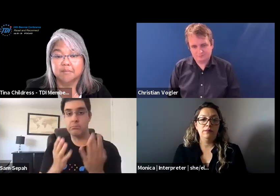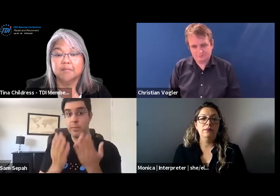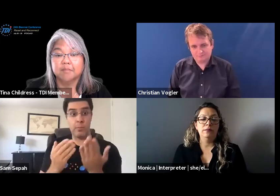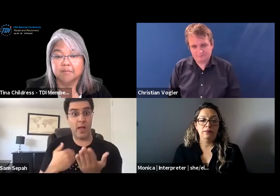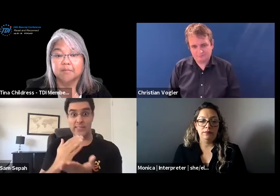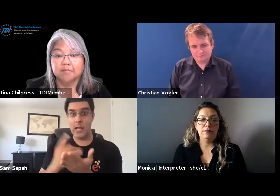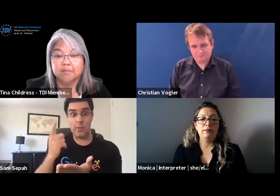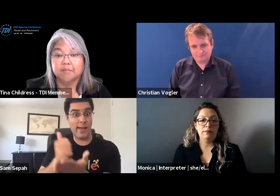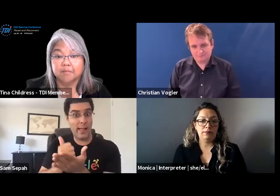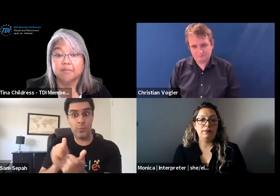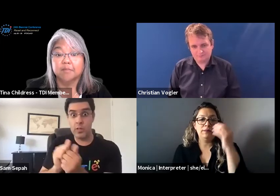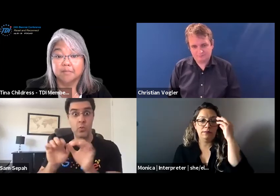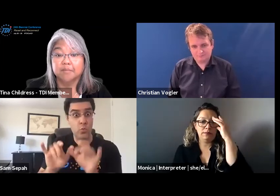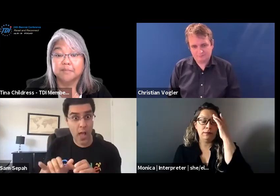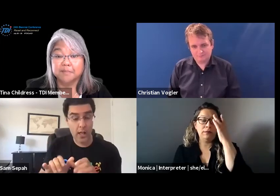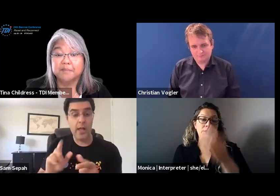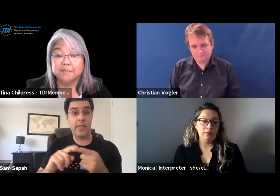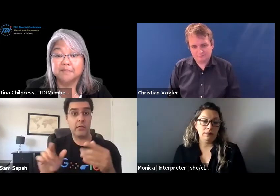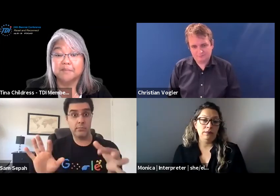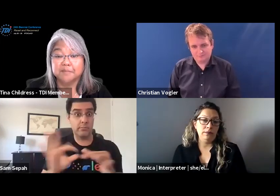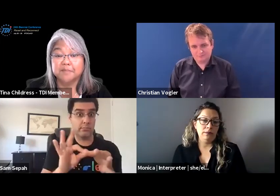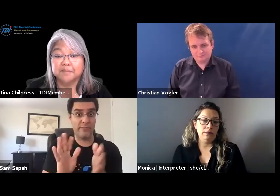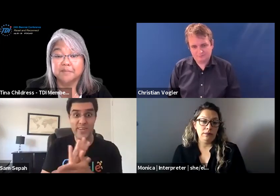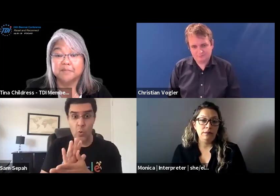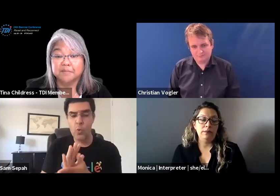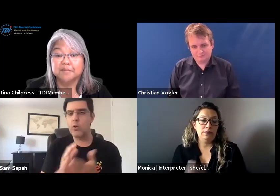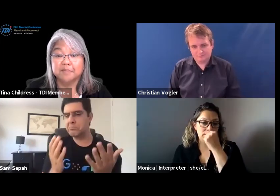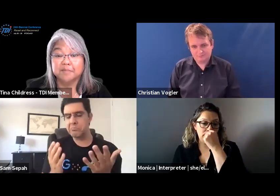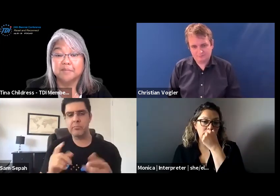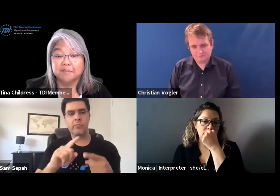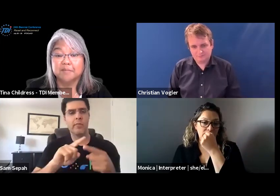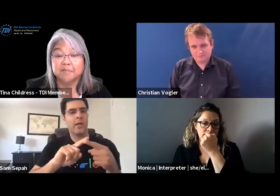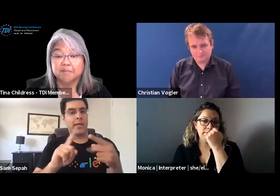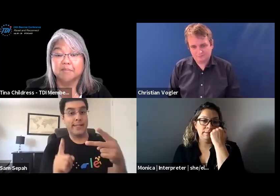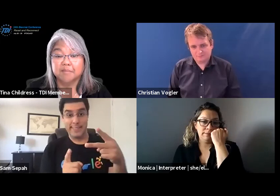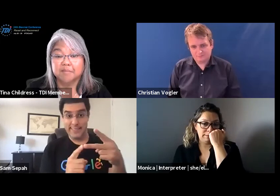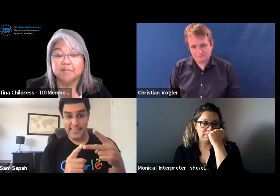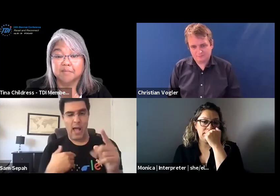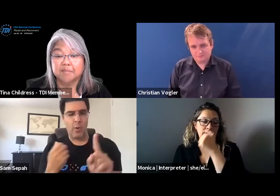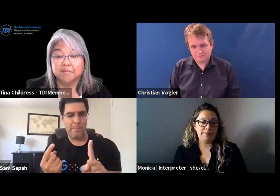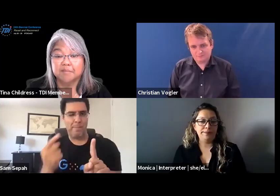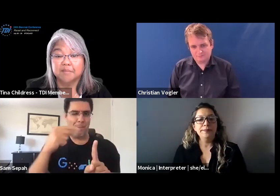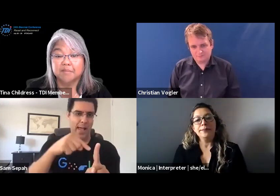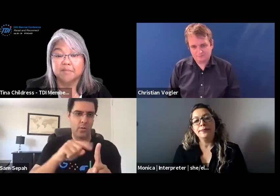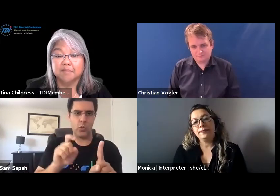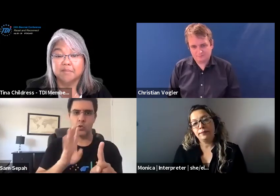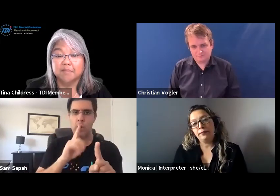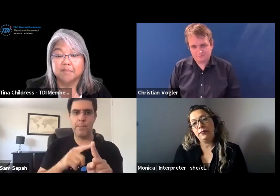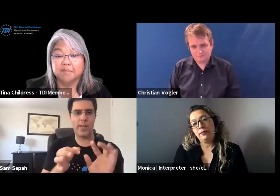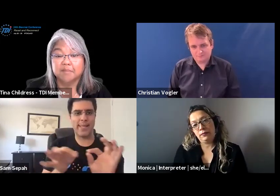So we can do anything. We can be creative, maybe have someone help you with typing it out and then attach a video to go along with it. And then secondly, I also want to